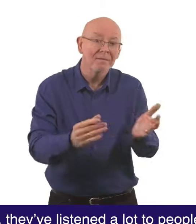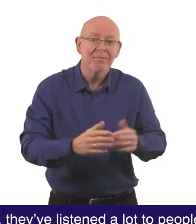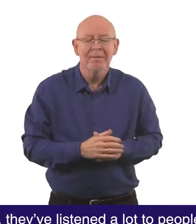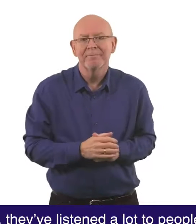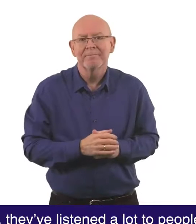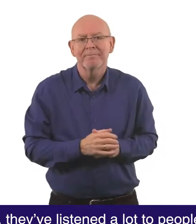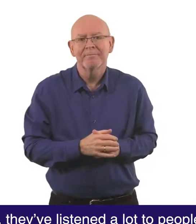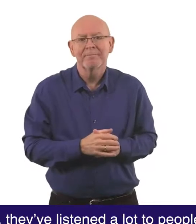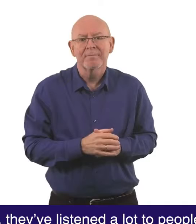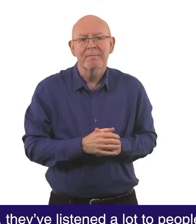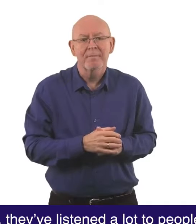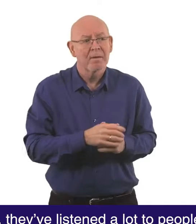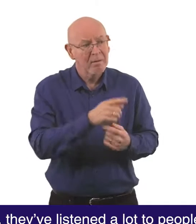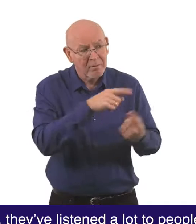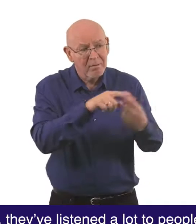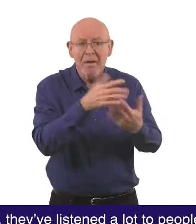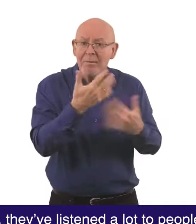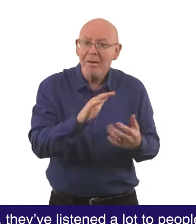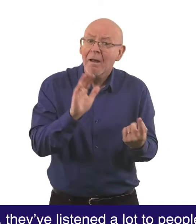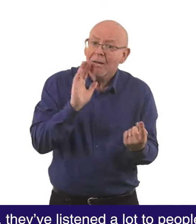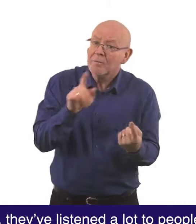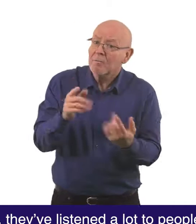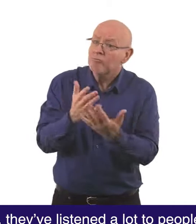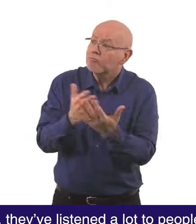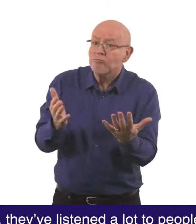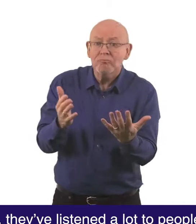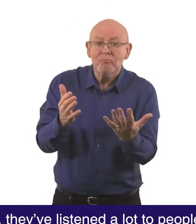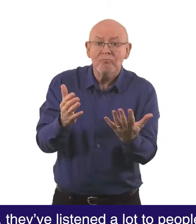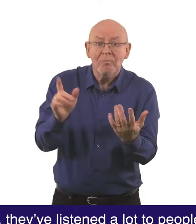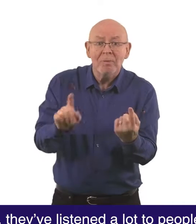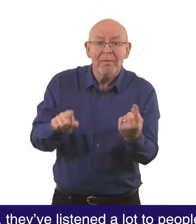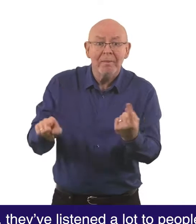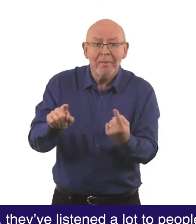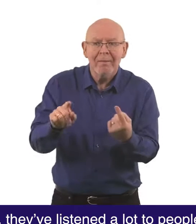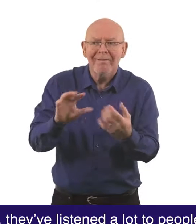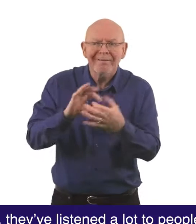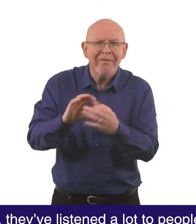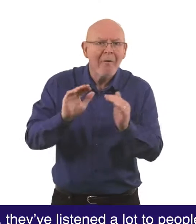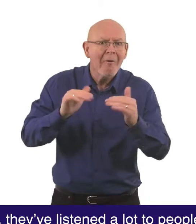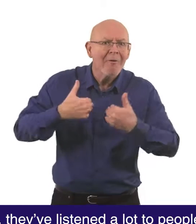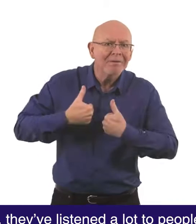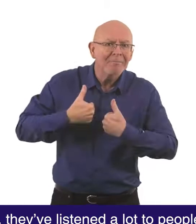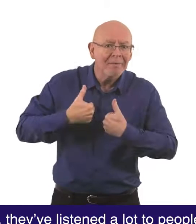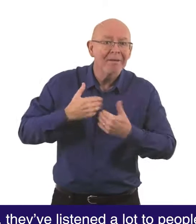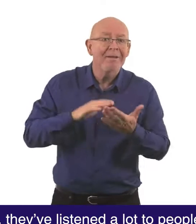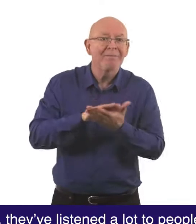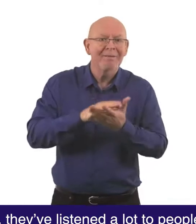For example, they've listened to a lot of people with autism so they can work out how to improve job